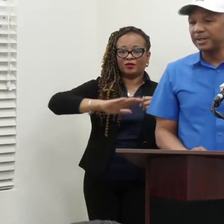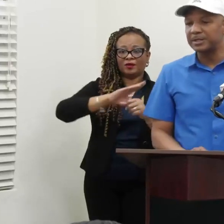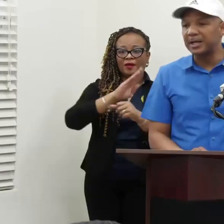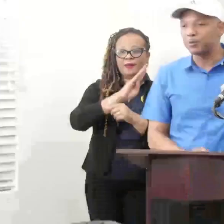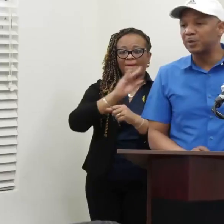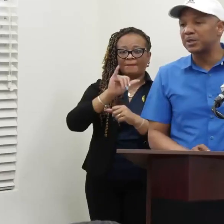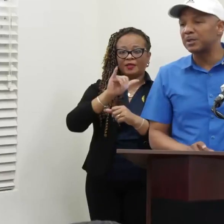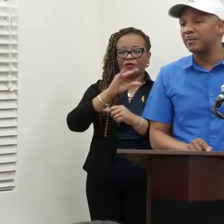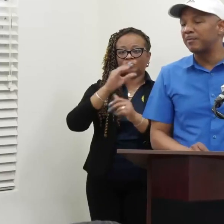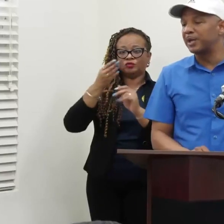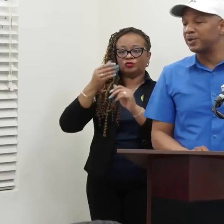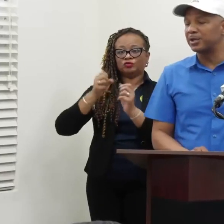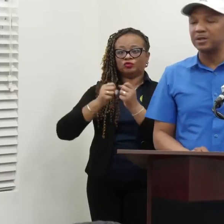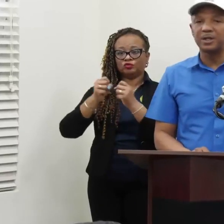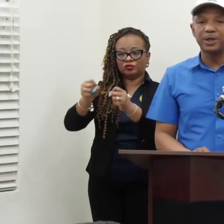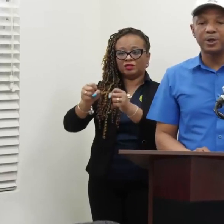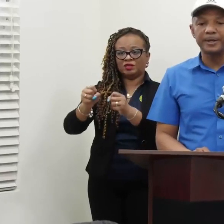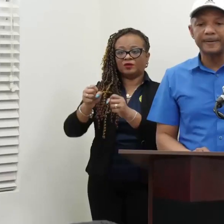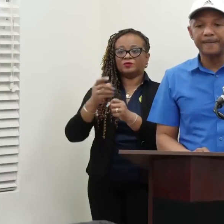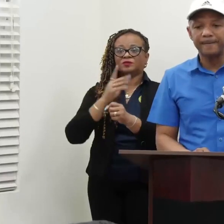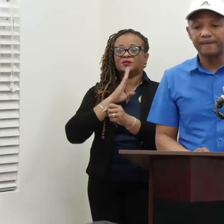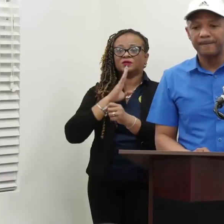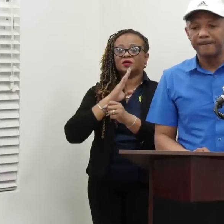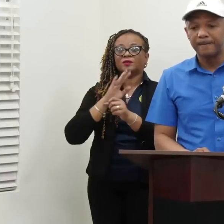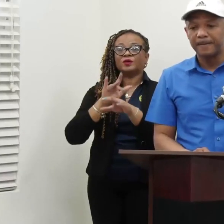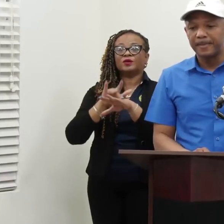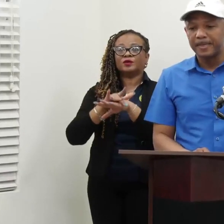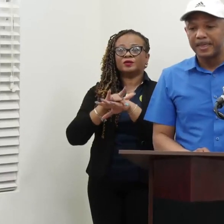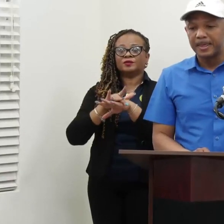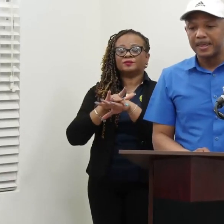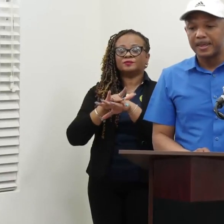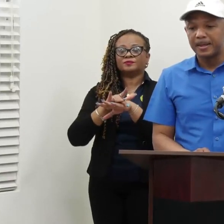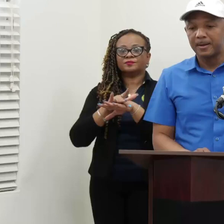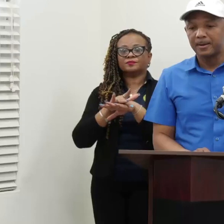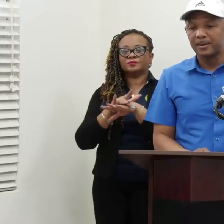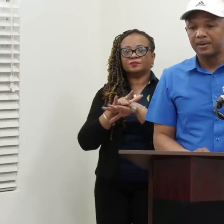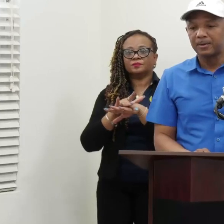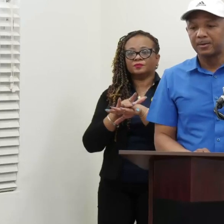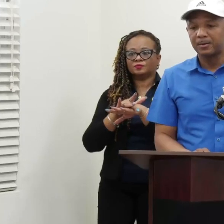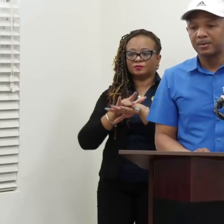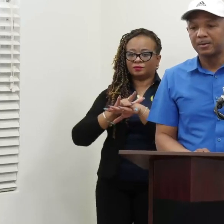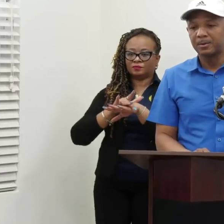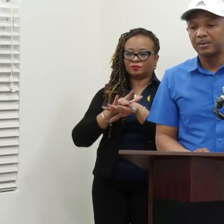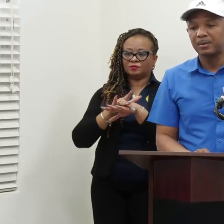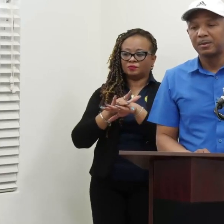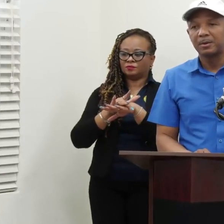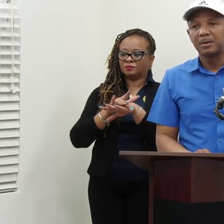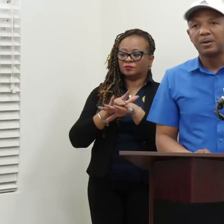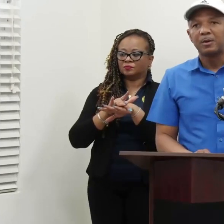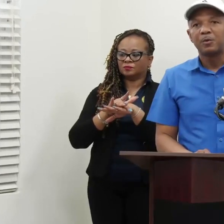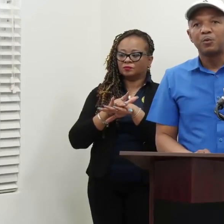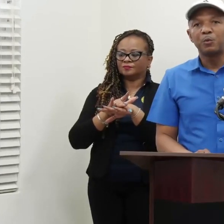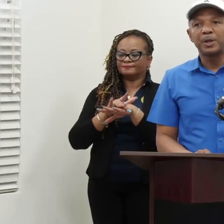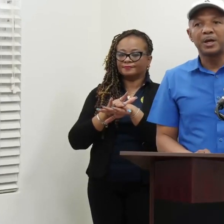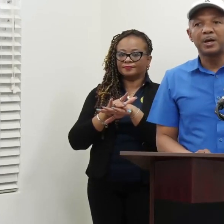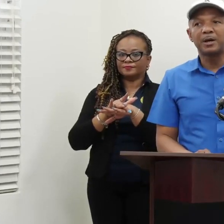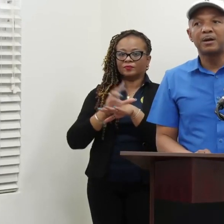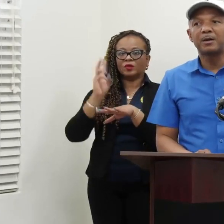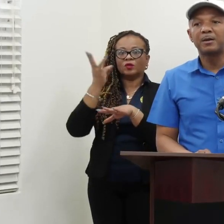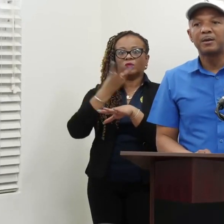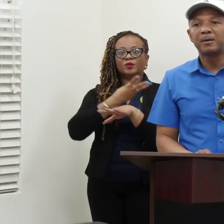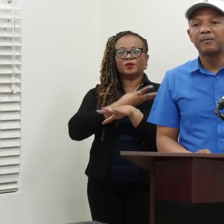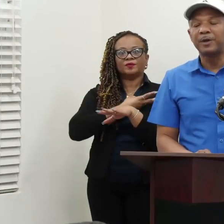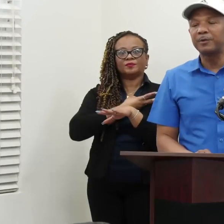Beach-street areas, as was mentioned early on. Ça c'est pour Saunders Beach, Gambia, avec Awaki. We